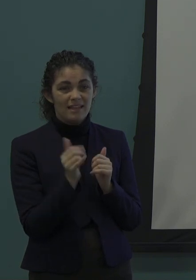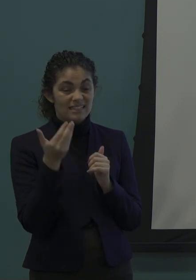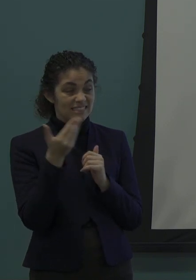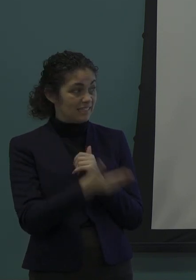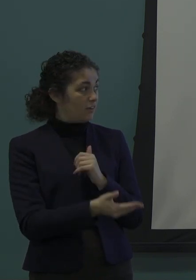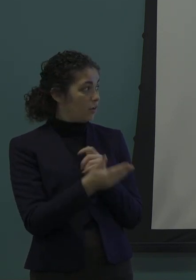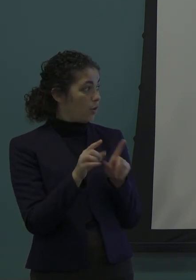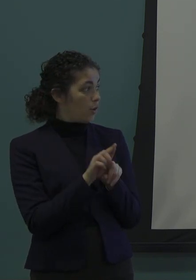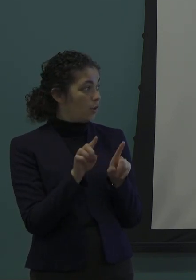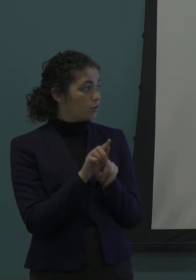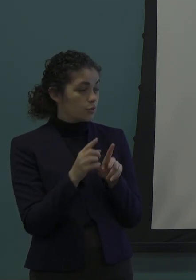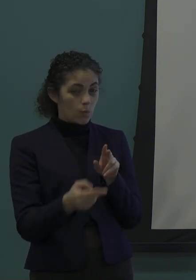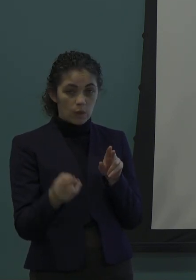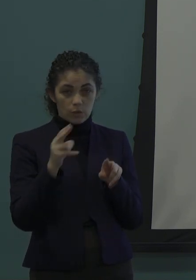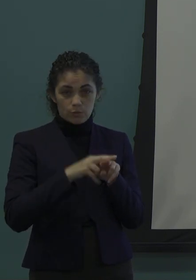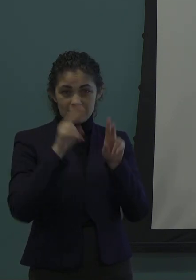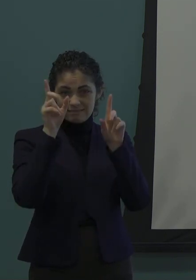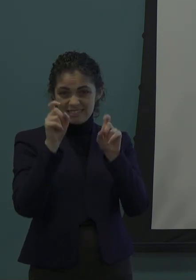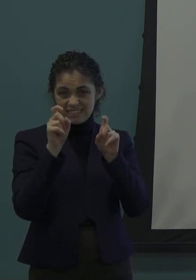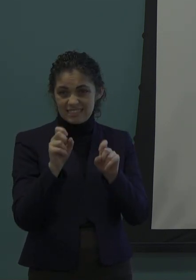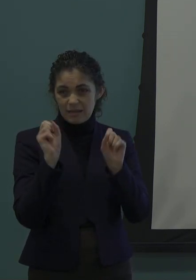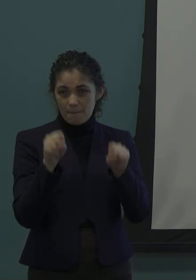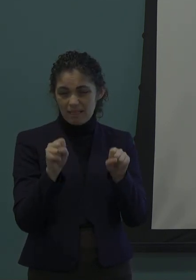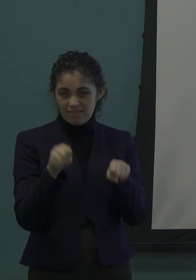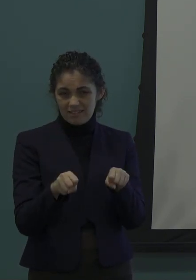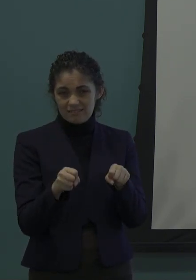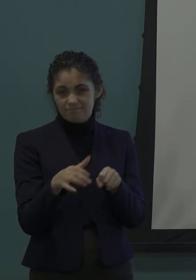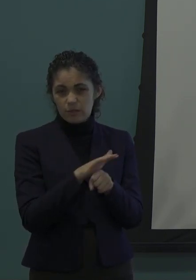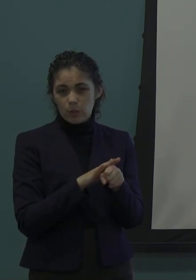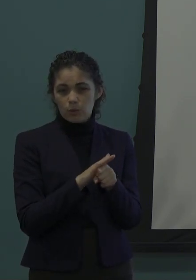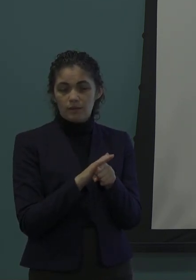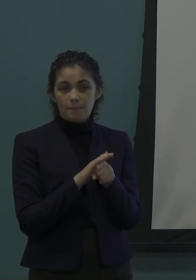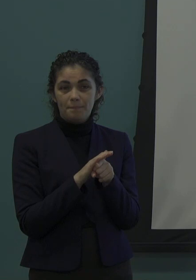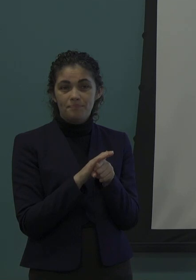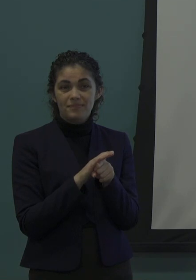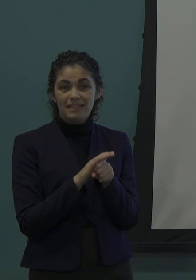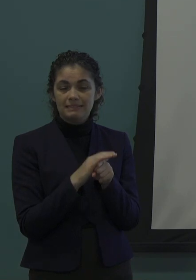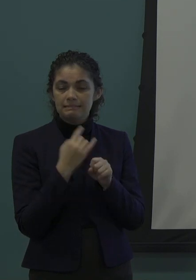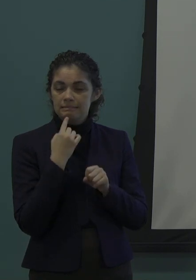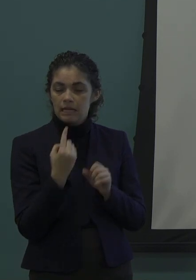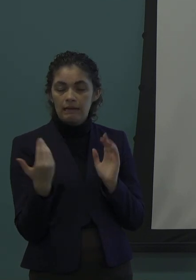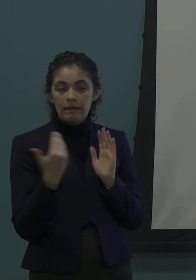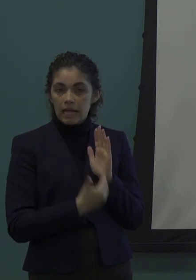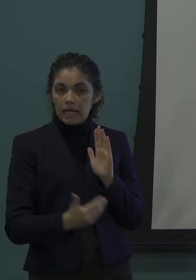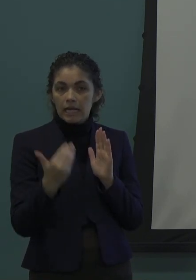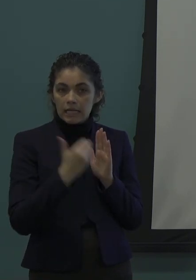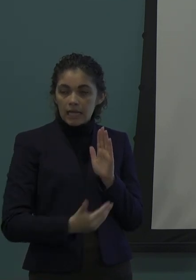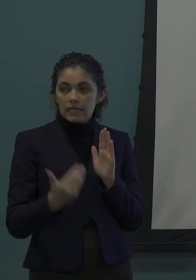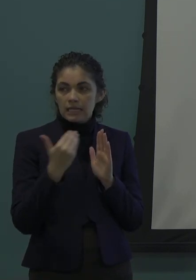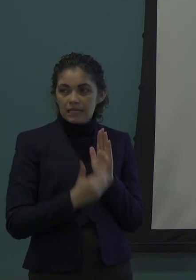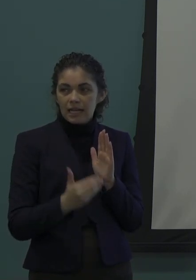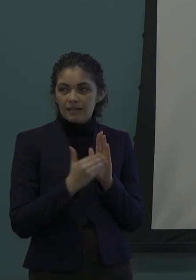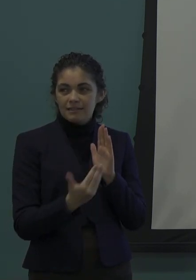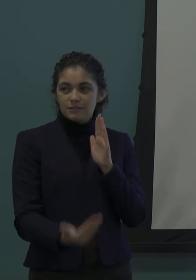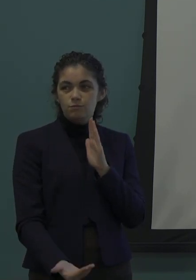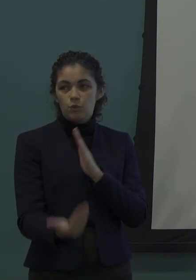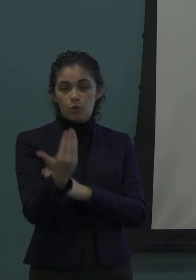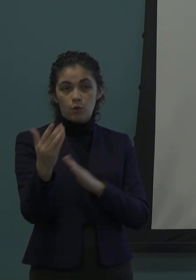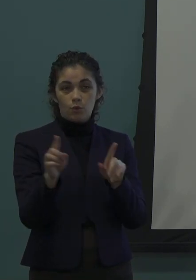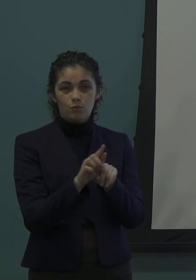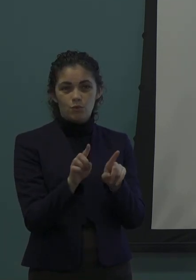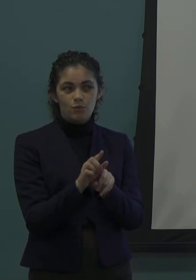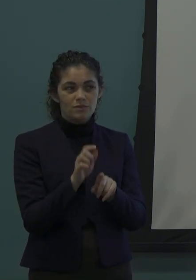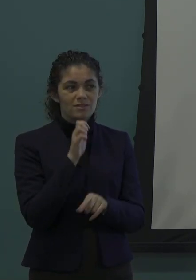here are when we increase testing capacity locally. But again, as I've continued to remind you, and again this morning,